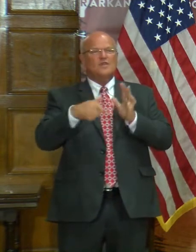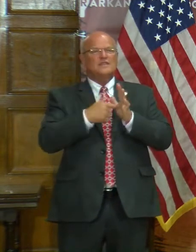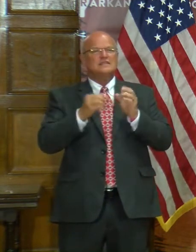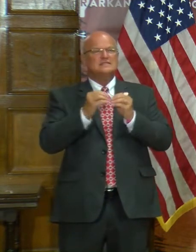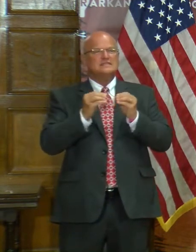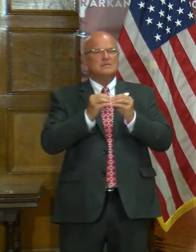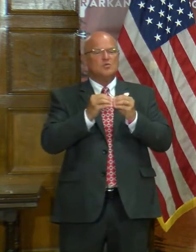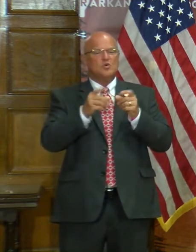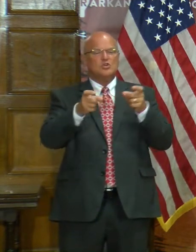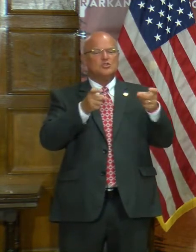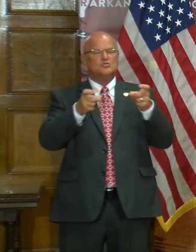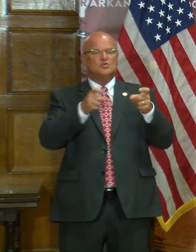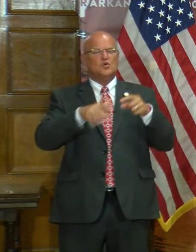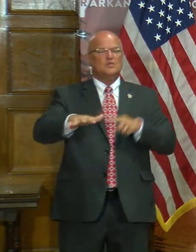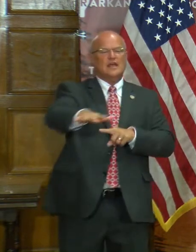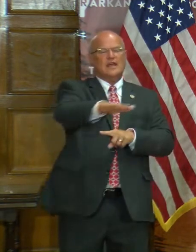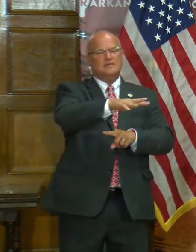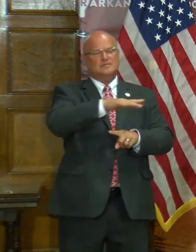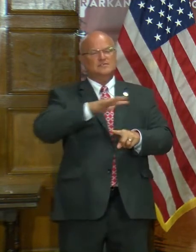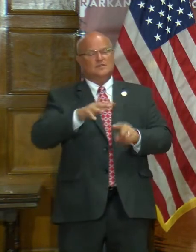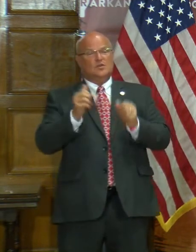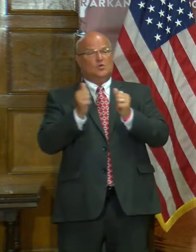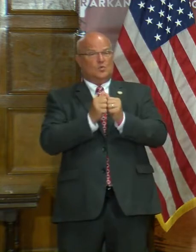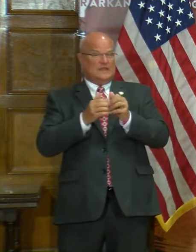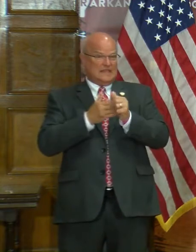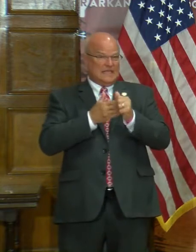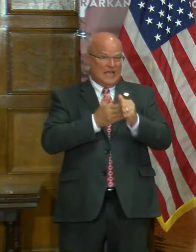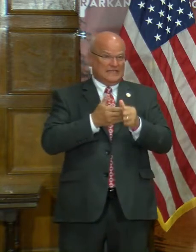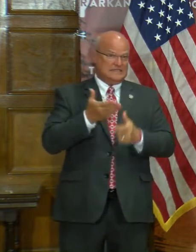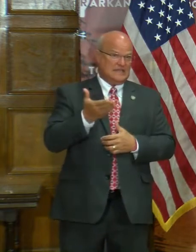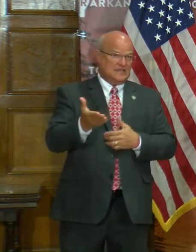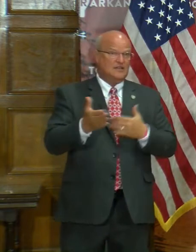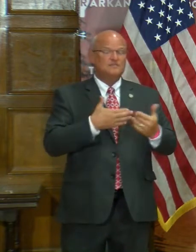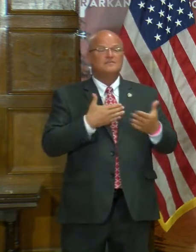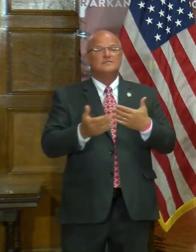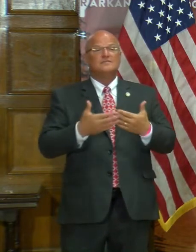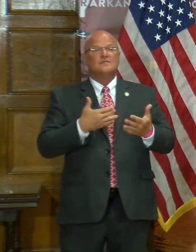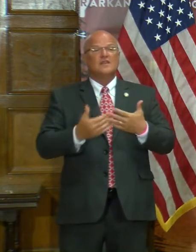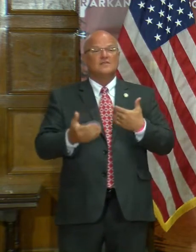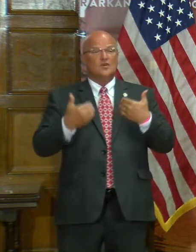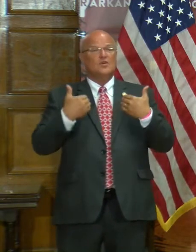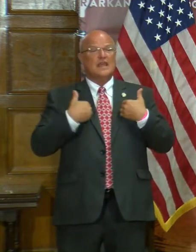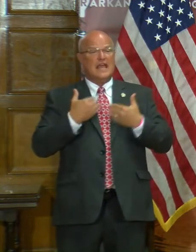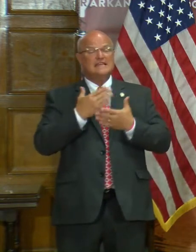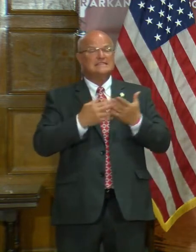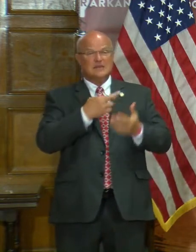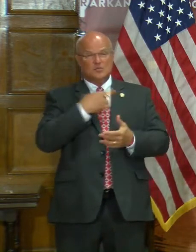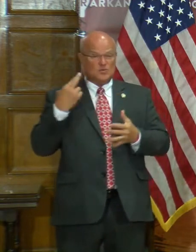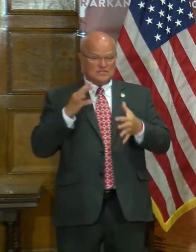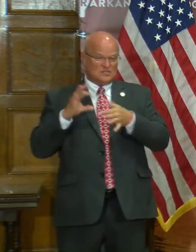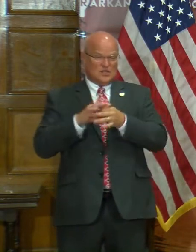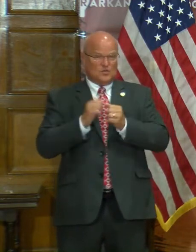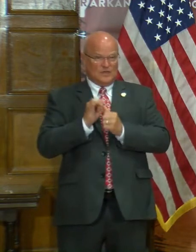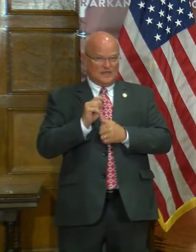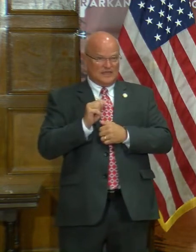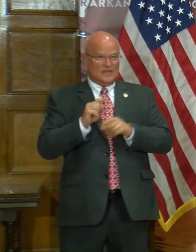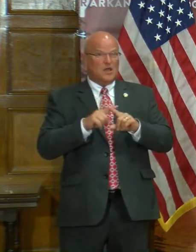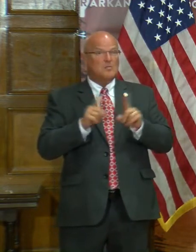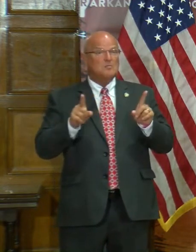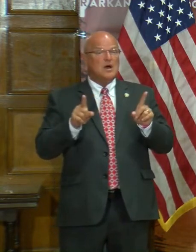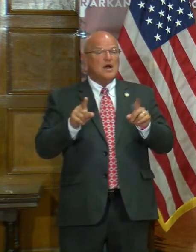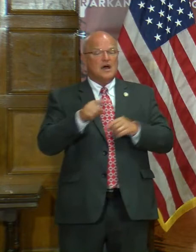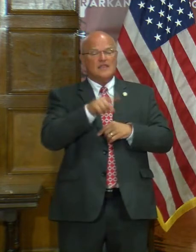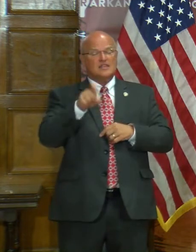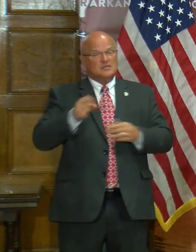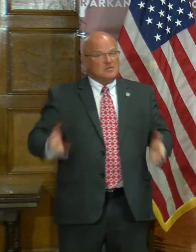more controlled atmosphere with guidance out there, even though it has some risk associated with it. But they should